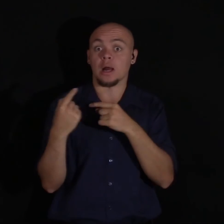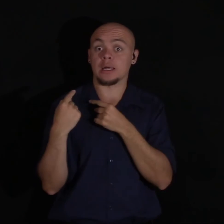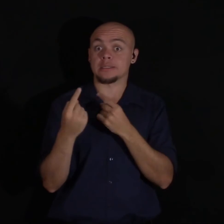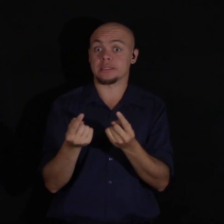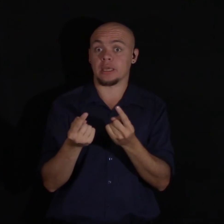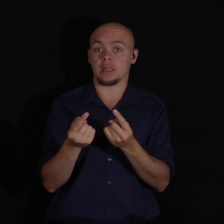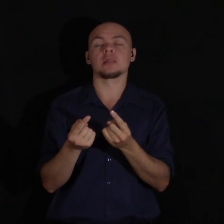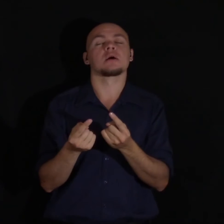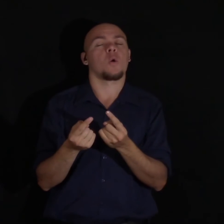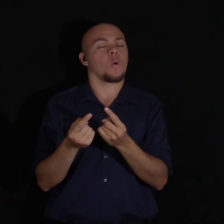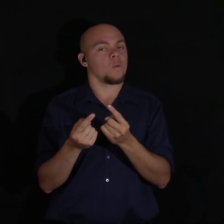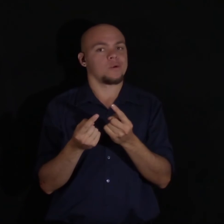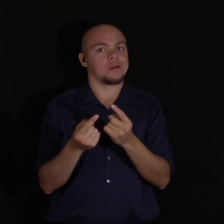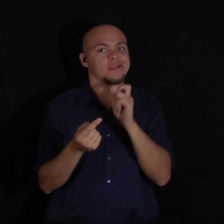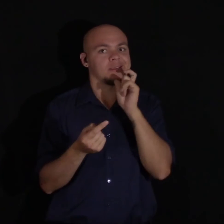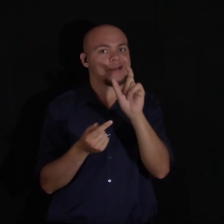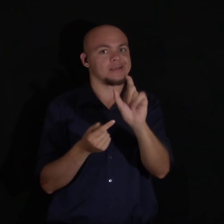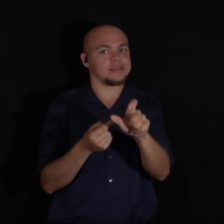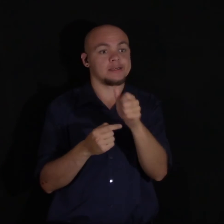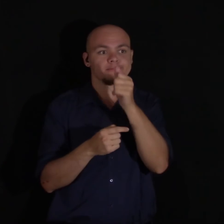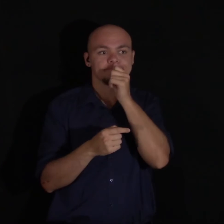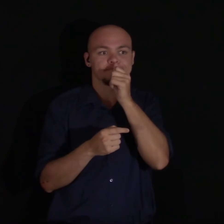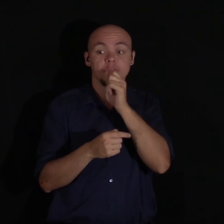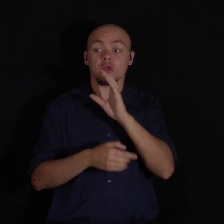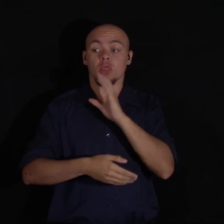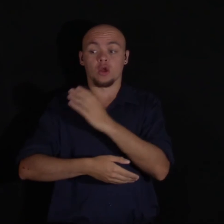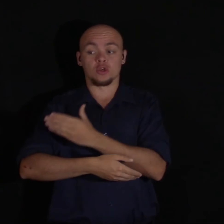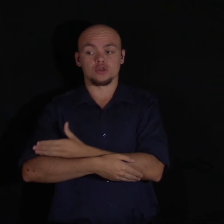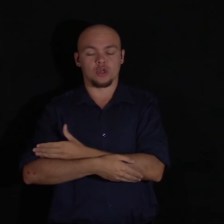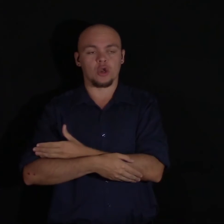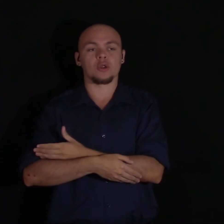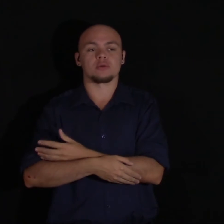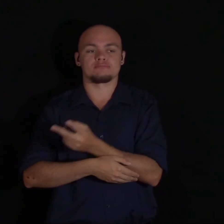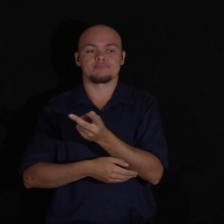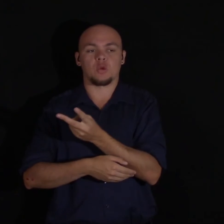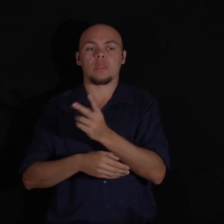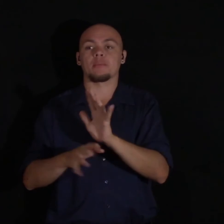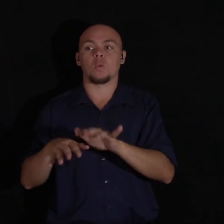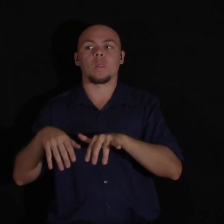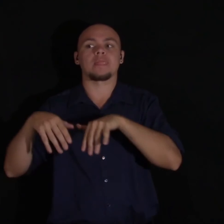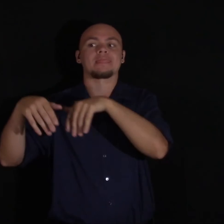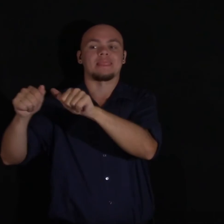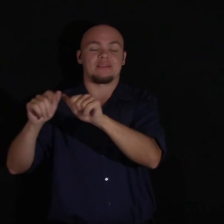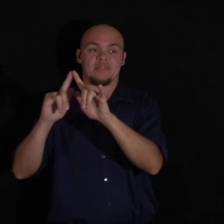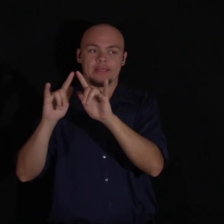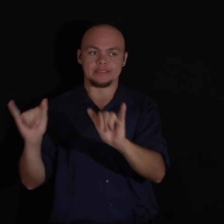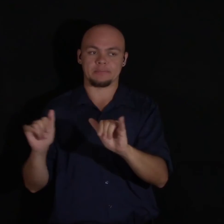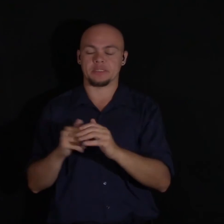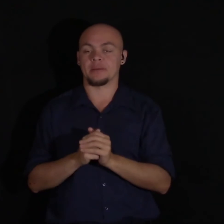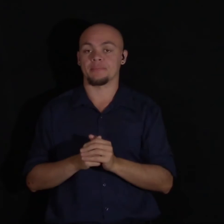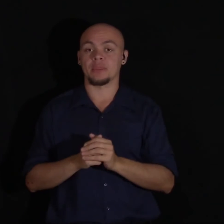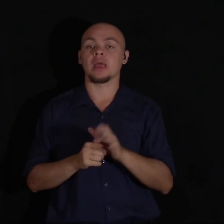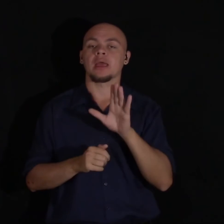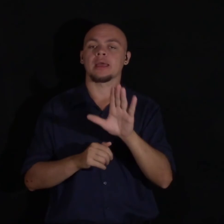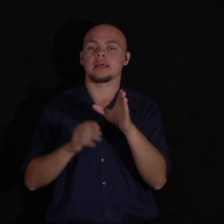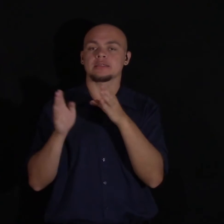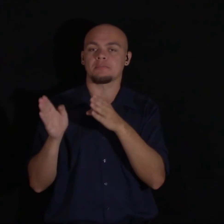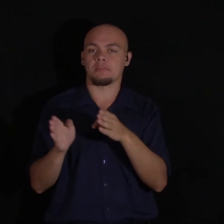necessary, and secretly to take his daughter with him when he departed. His plans were facilitated by the news